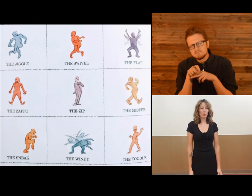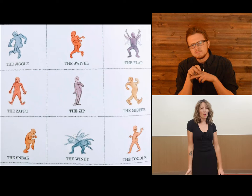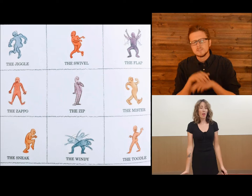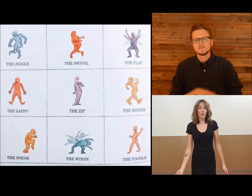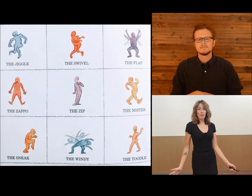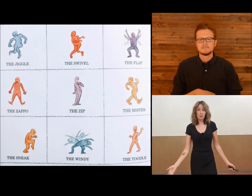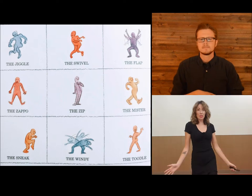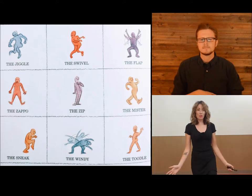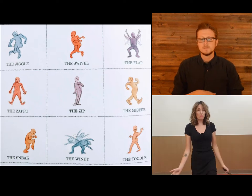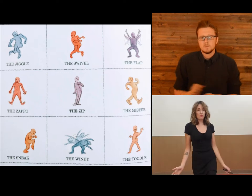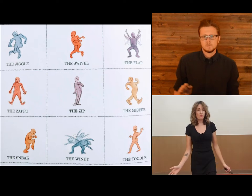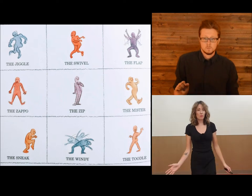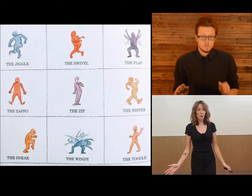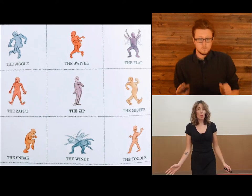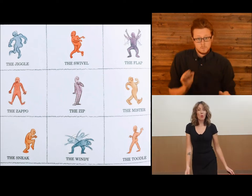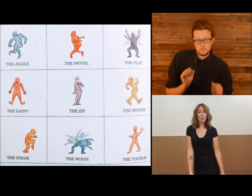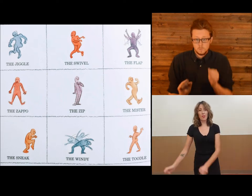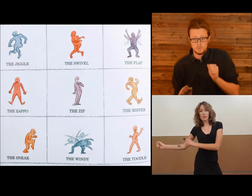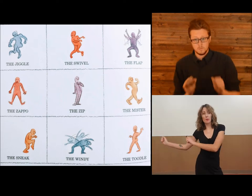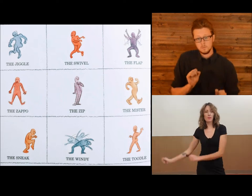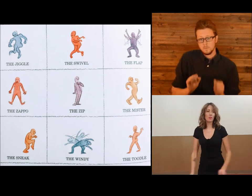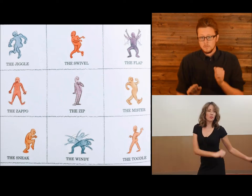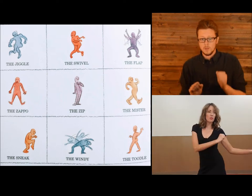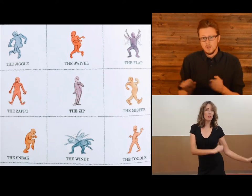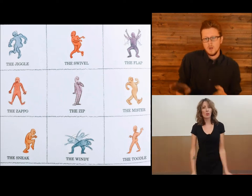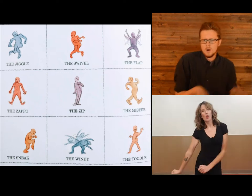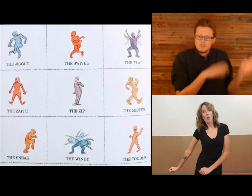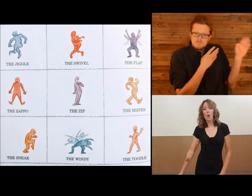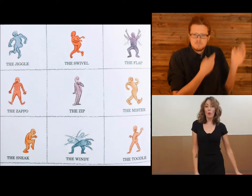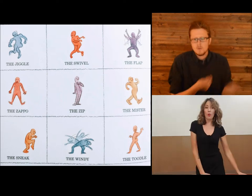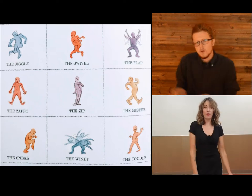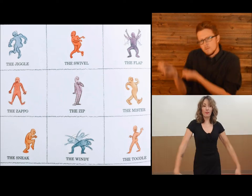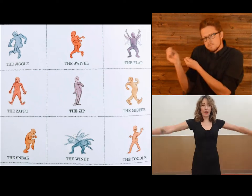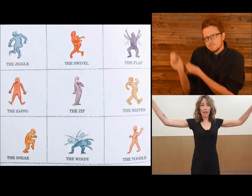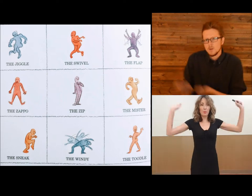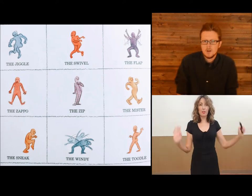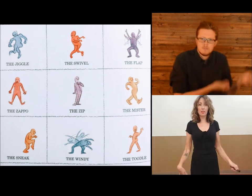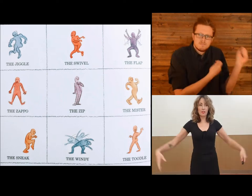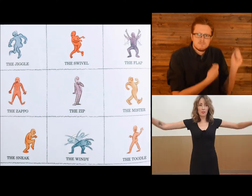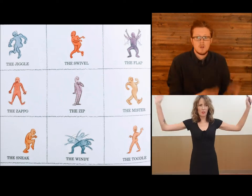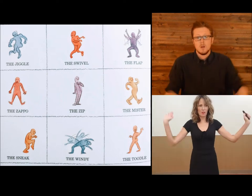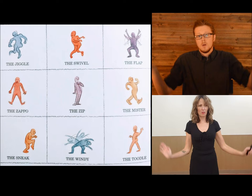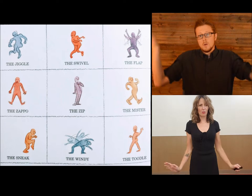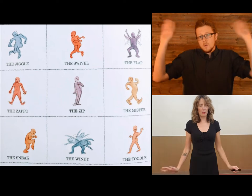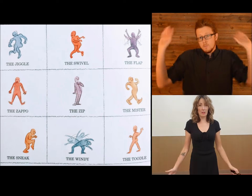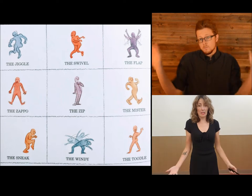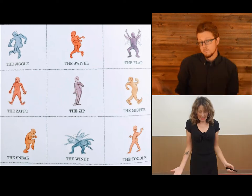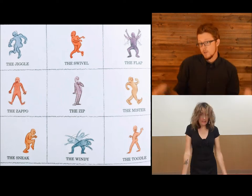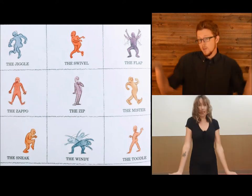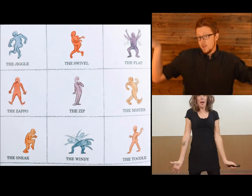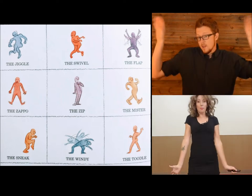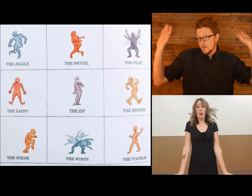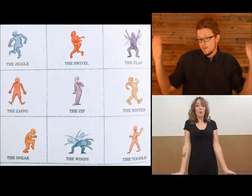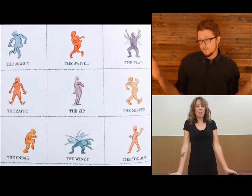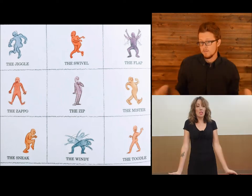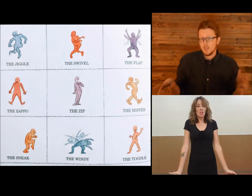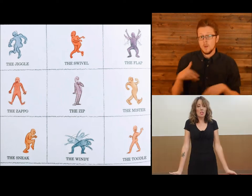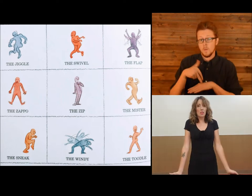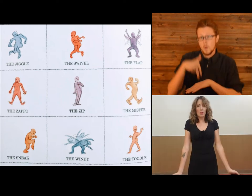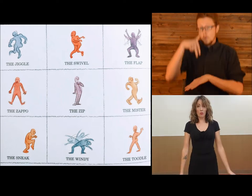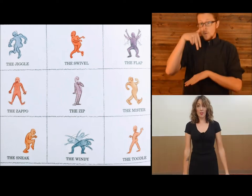You could do the jiggle, or the swivel, or the flap, or the